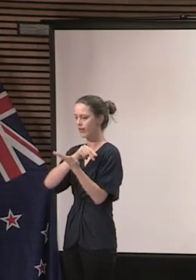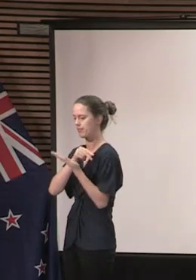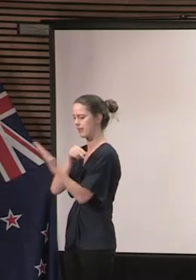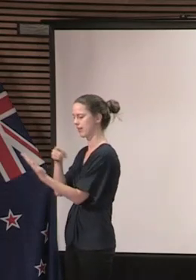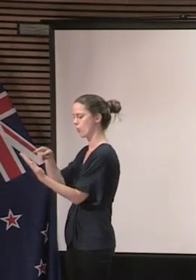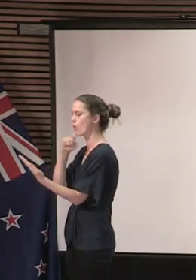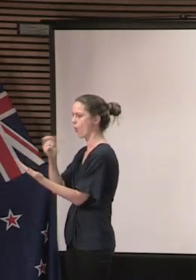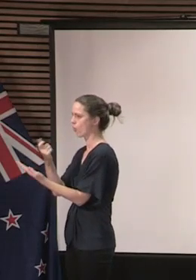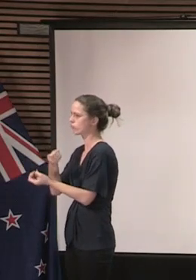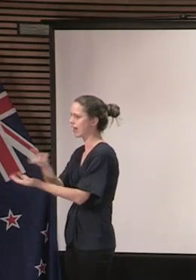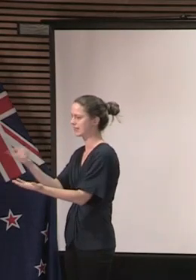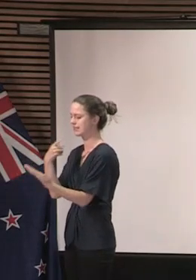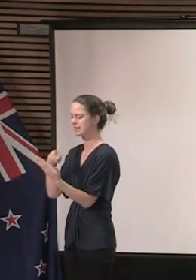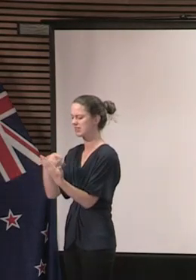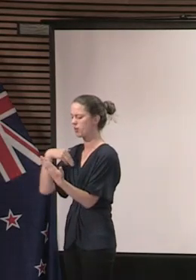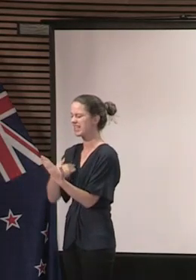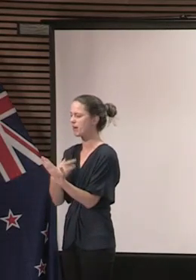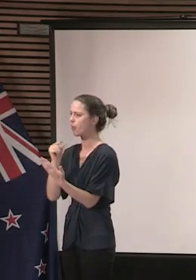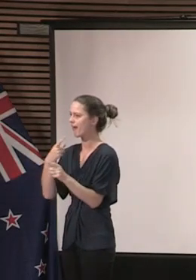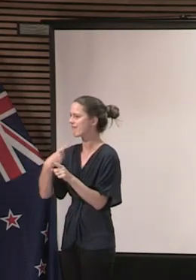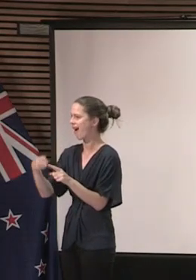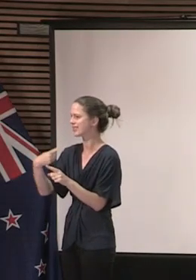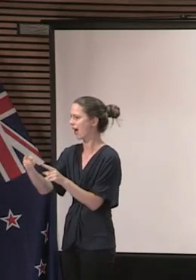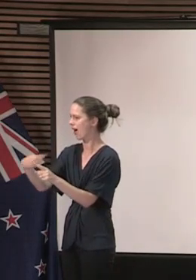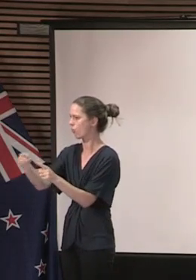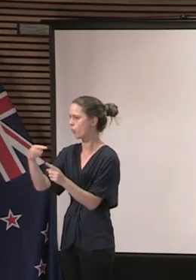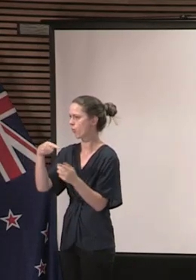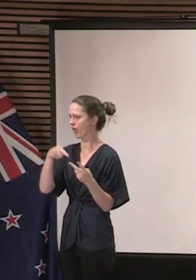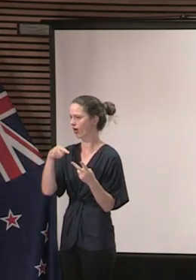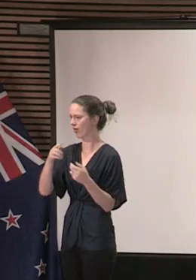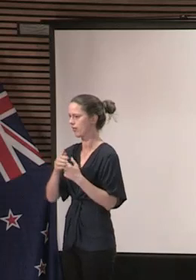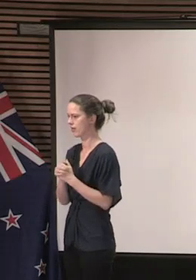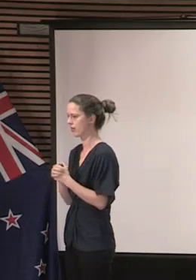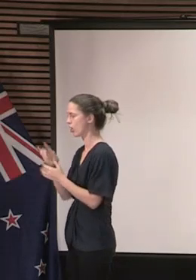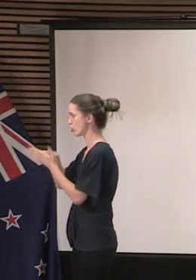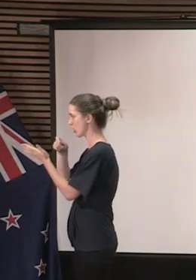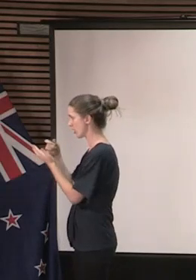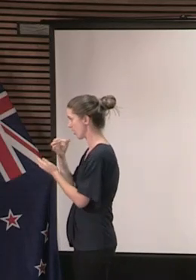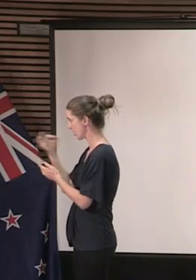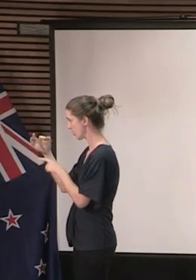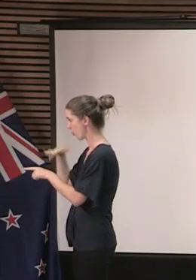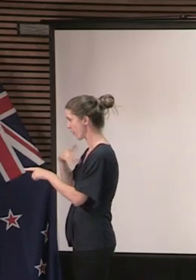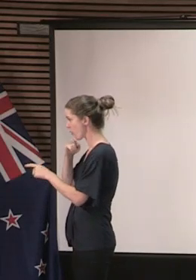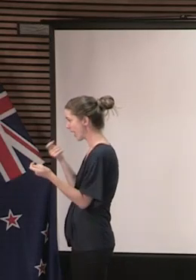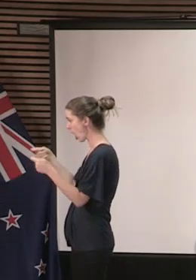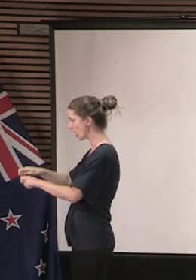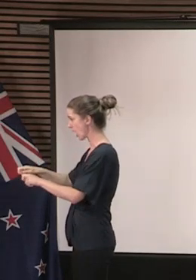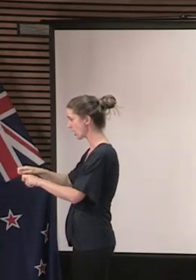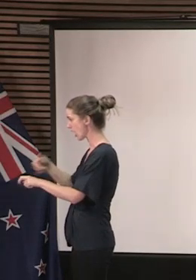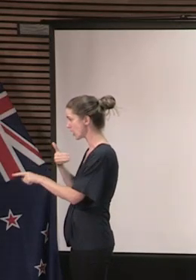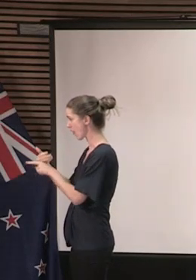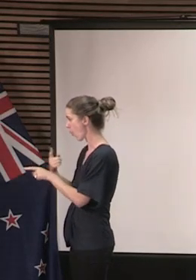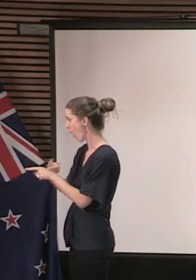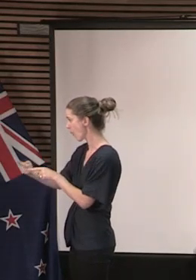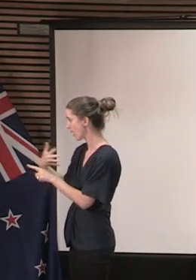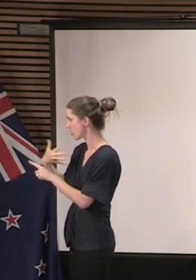around timeliness to make sure that we are achieving that gold standard. can we perhaps be expecting to stay in lockdown level 4 for another week